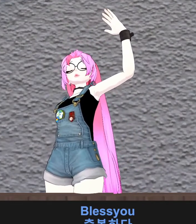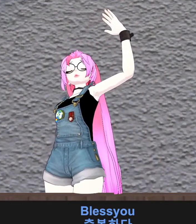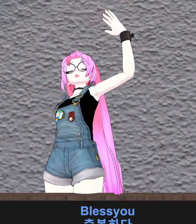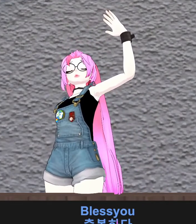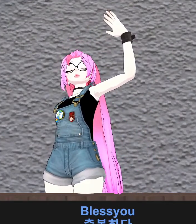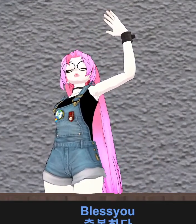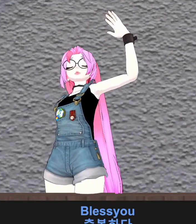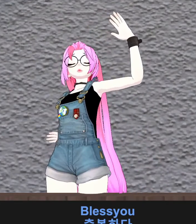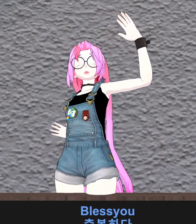1 second.